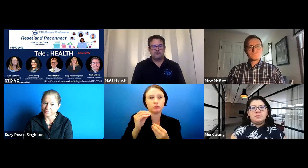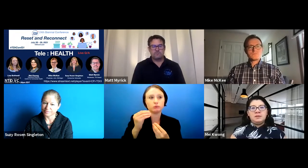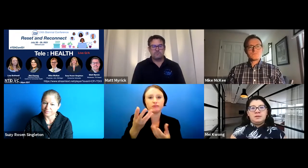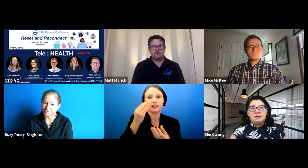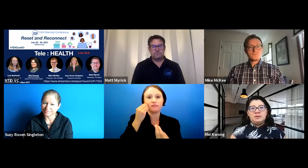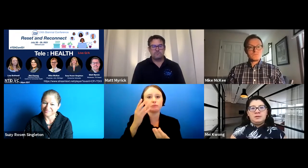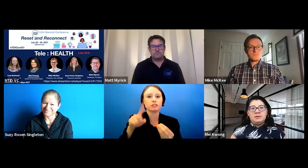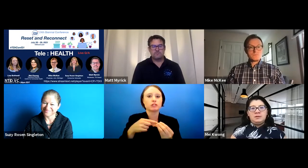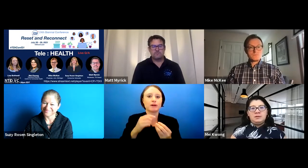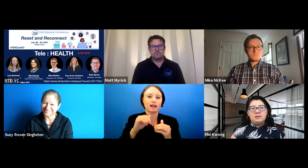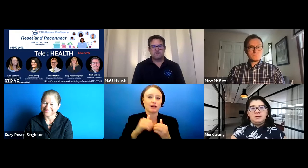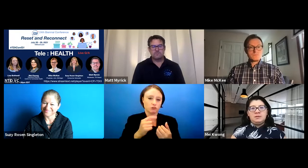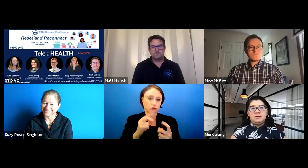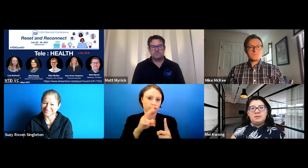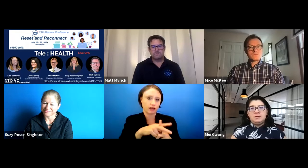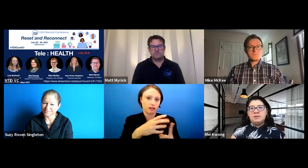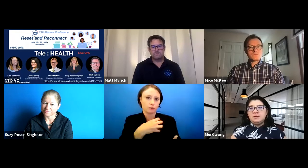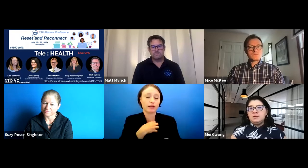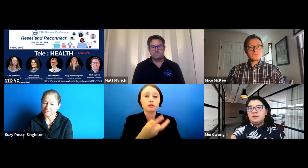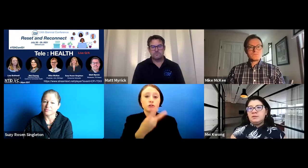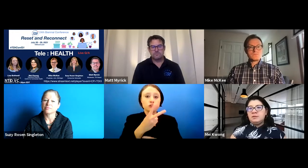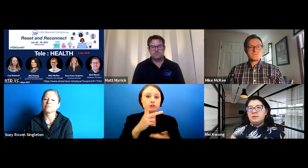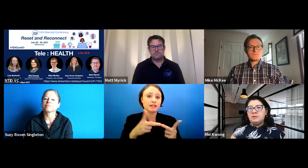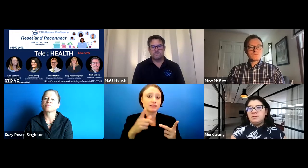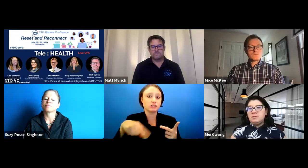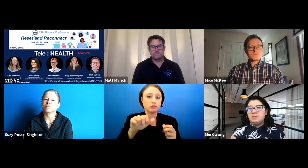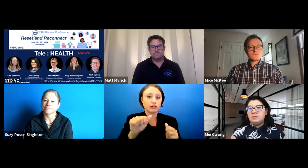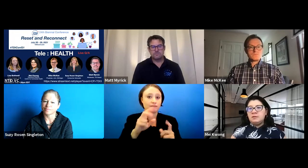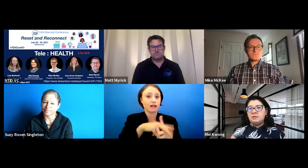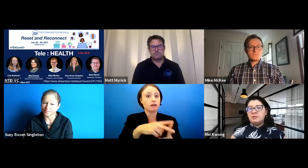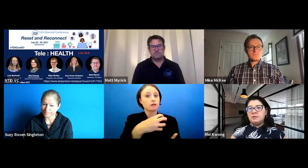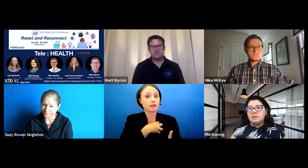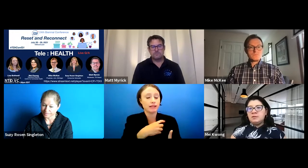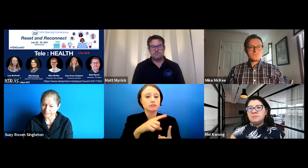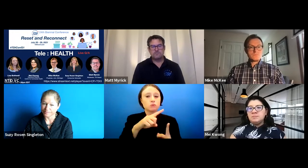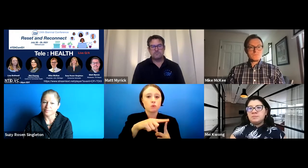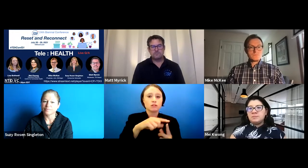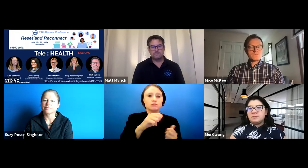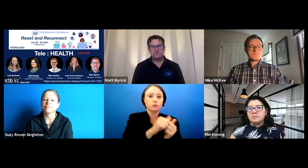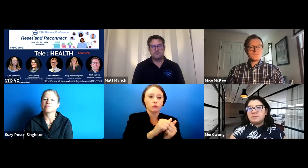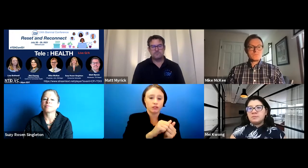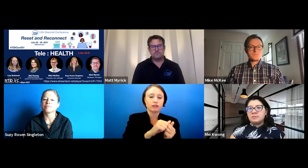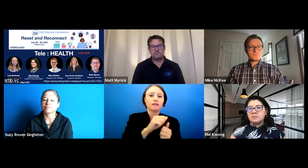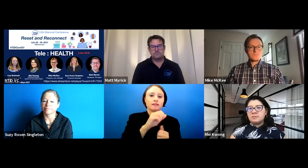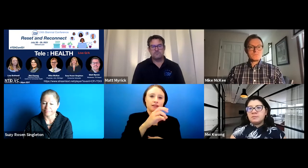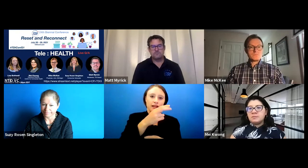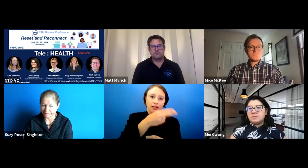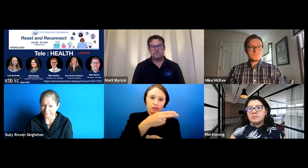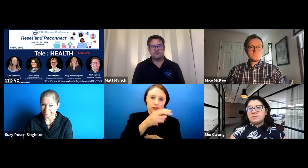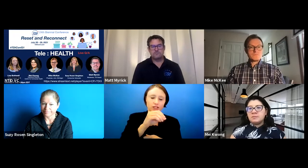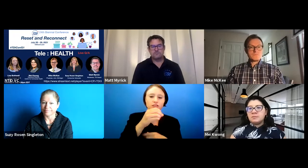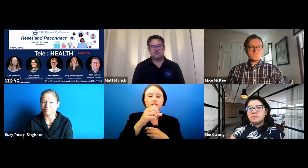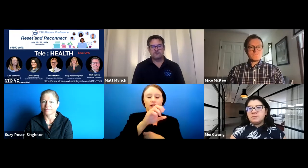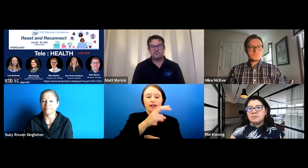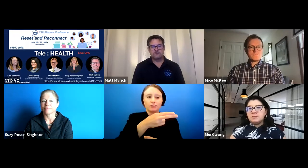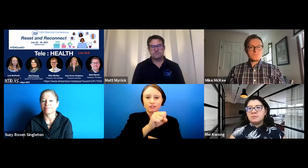And I just want to take this moment to provide some information about how to file a complaint. There are two places that you can file a complaint.